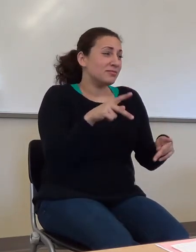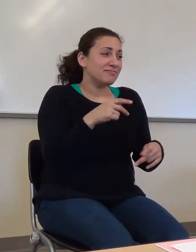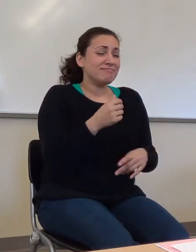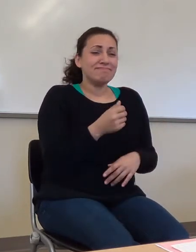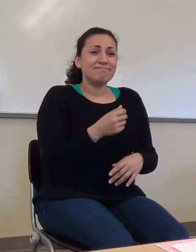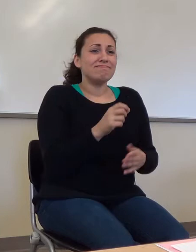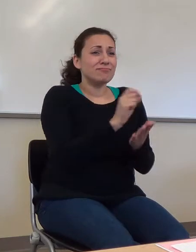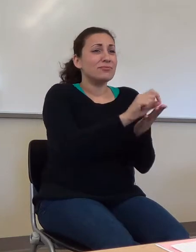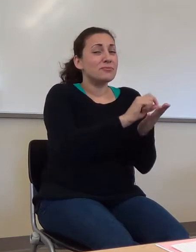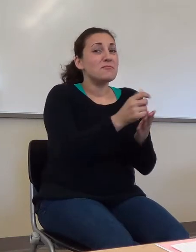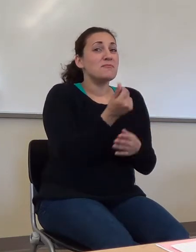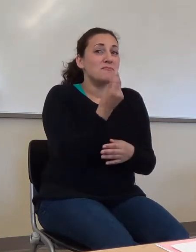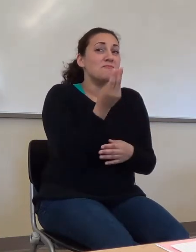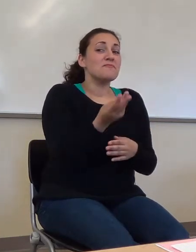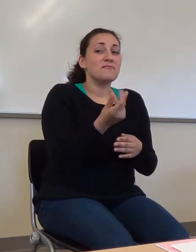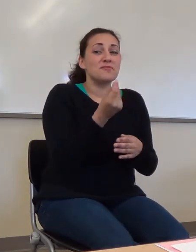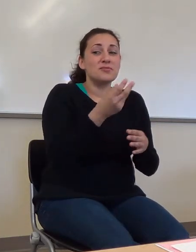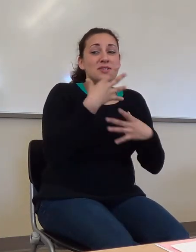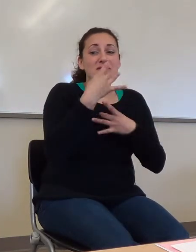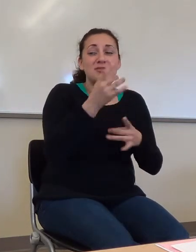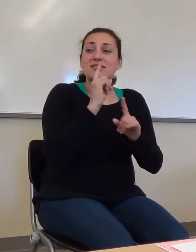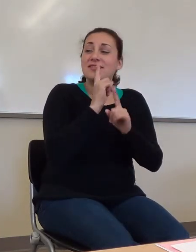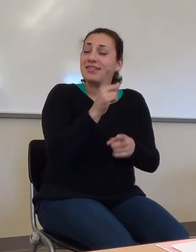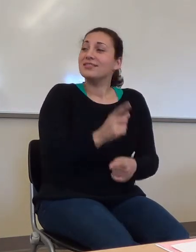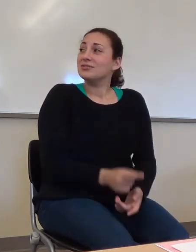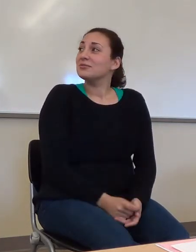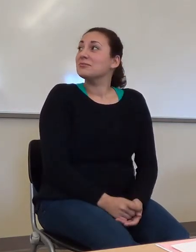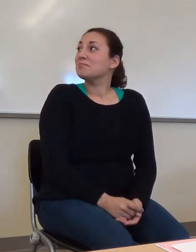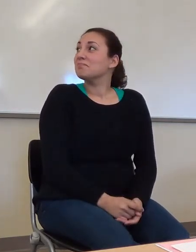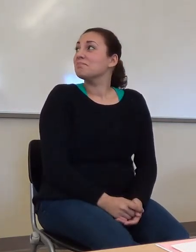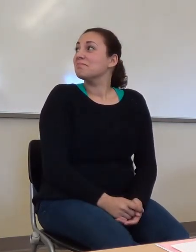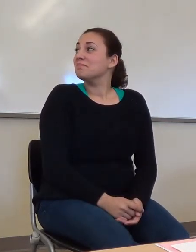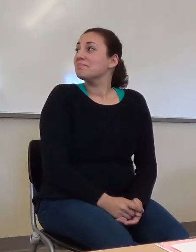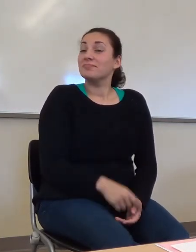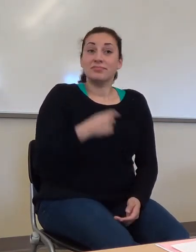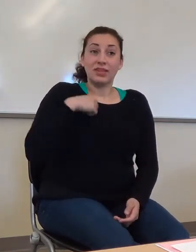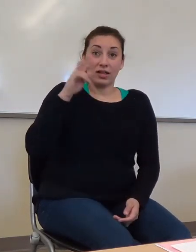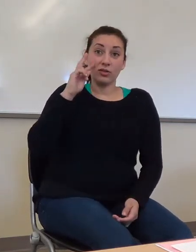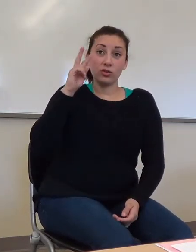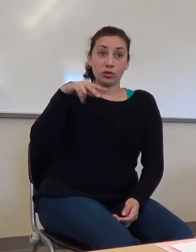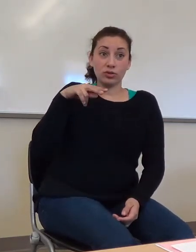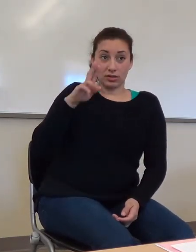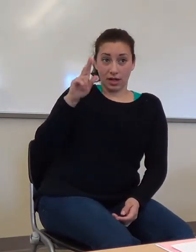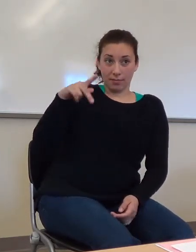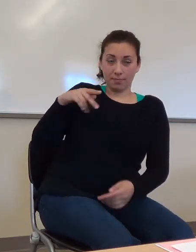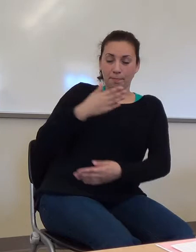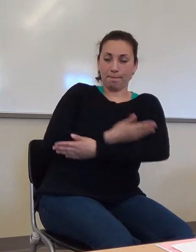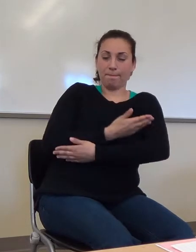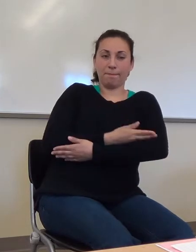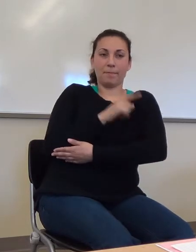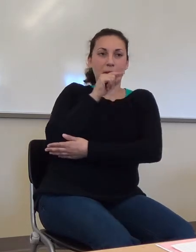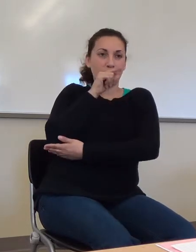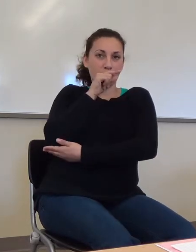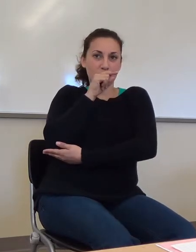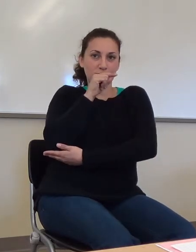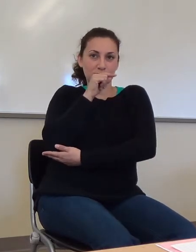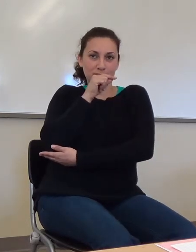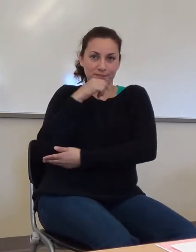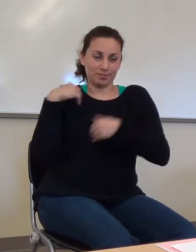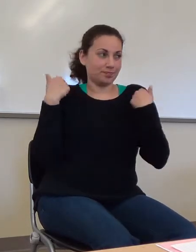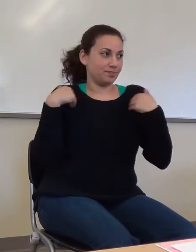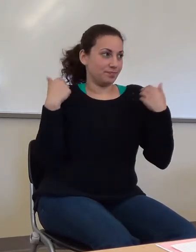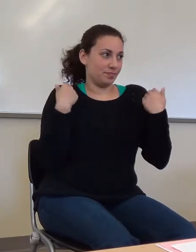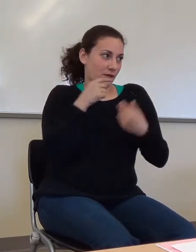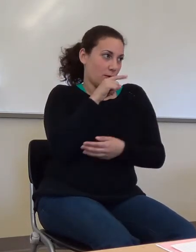things. So here are and they're, when I looked it up, here's some baby birds, these ones, but they're also this